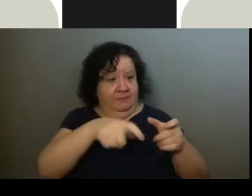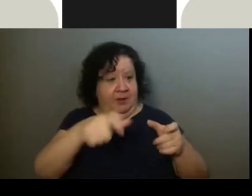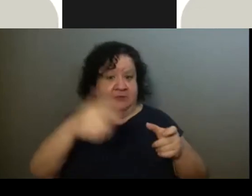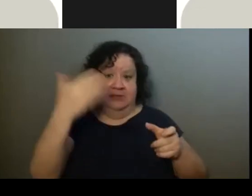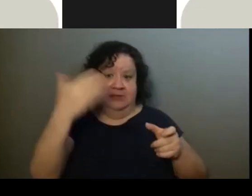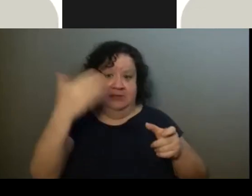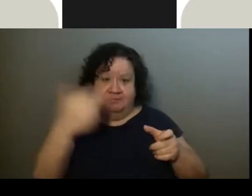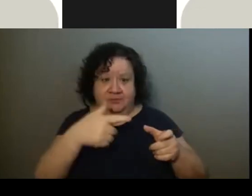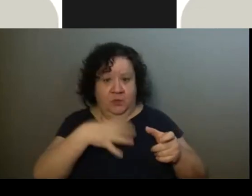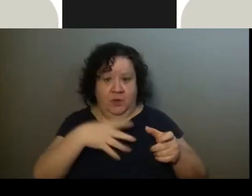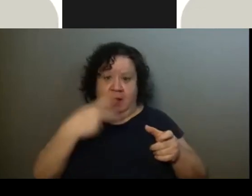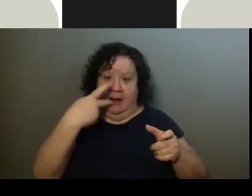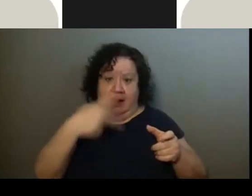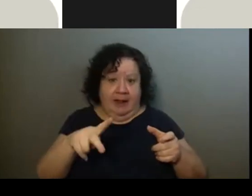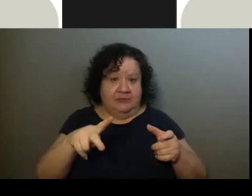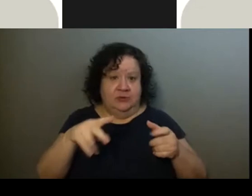And also